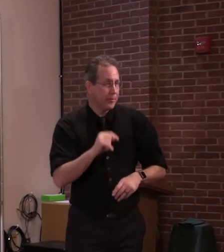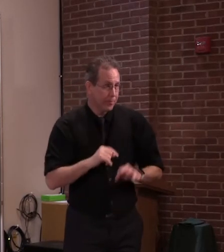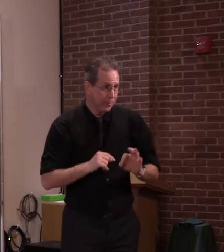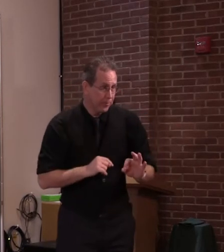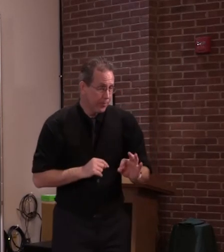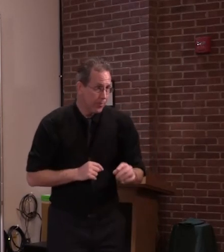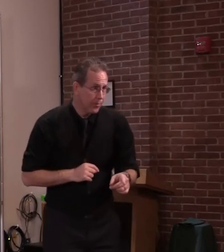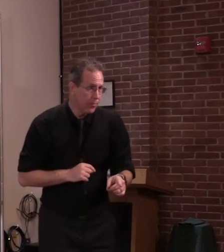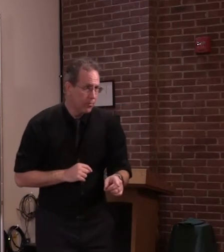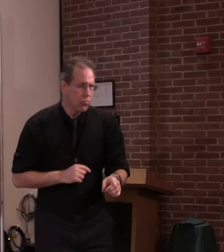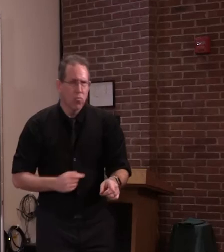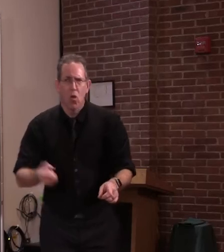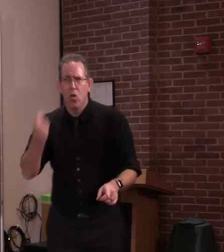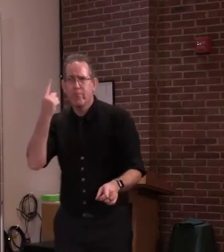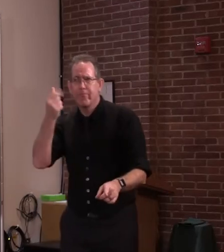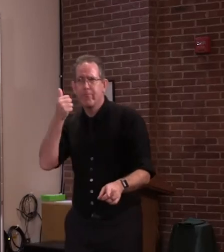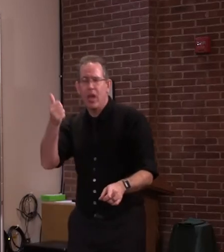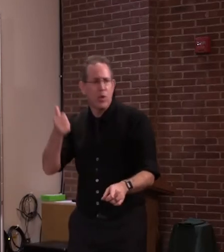Thank you all.